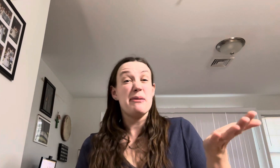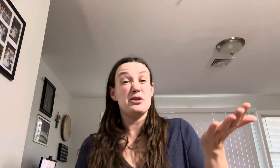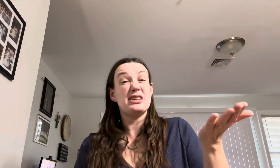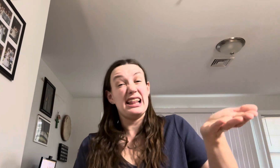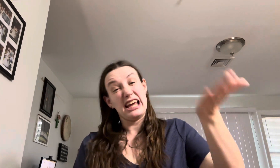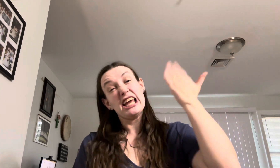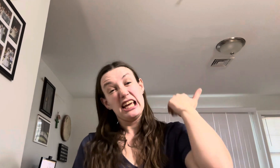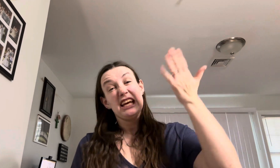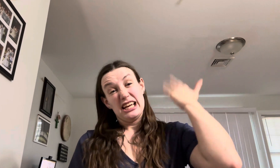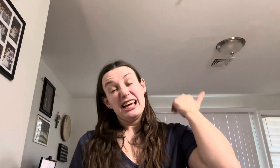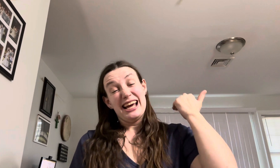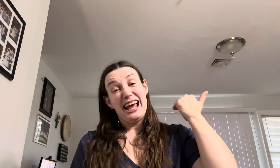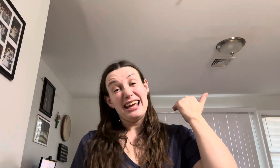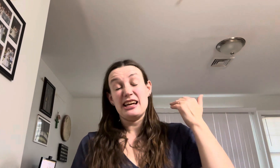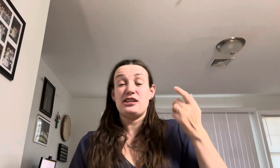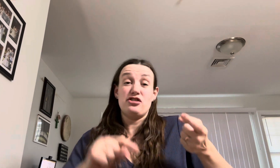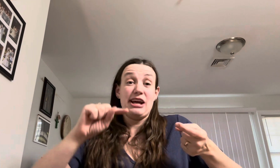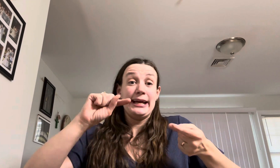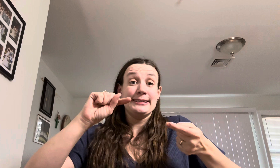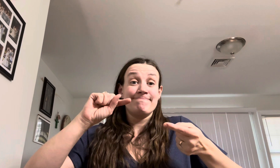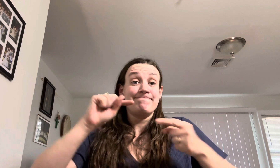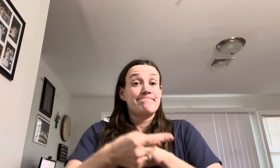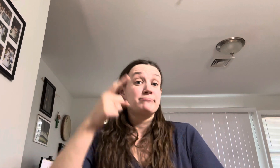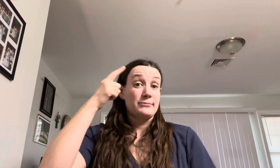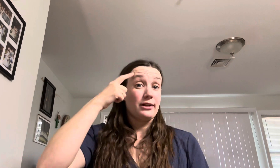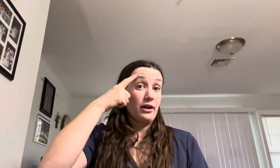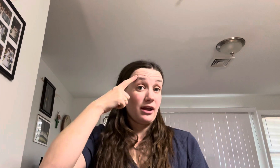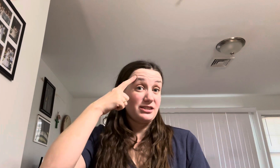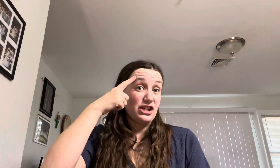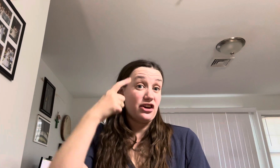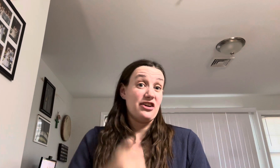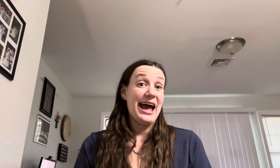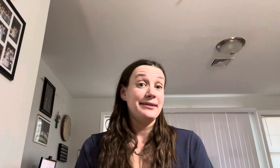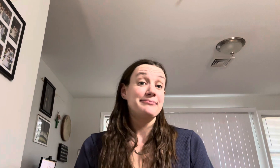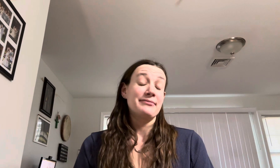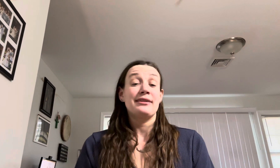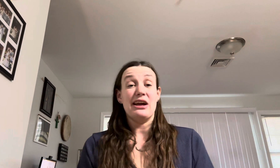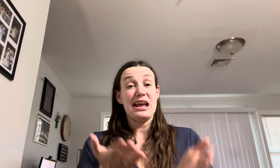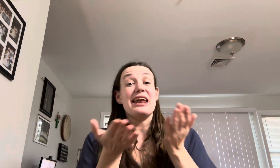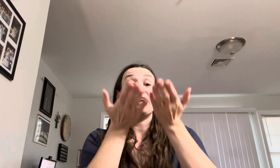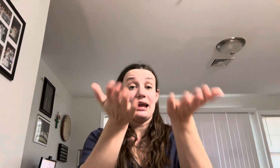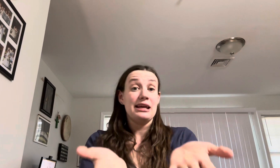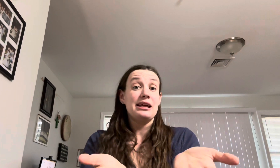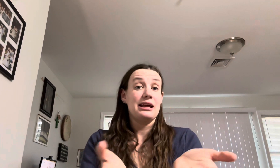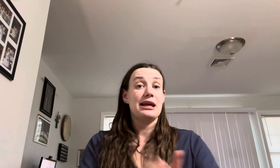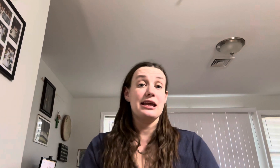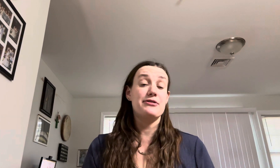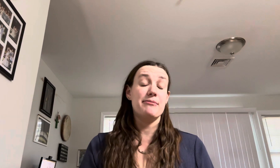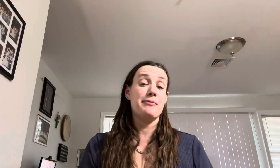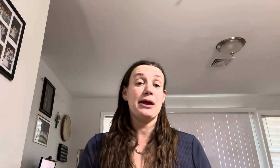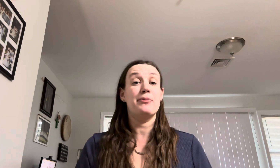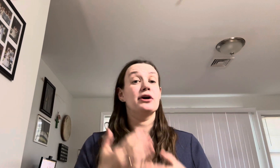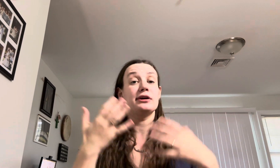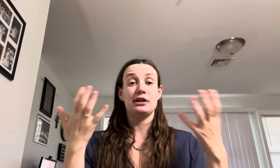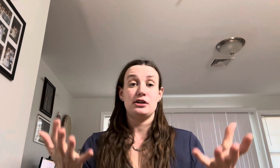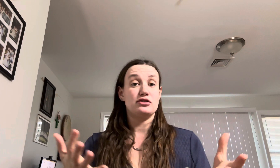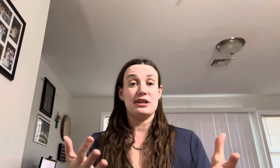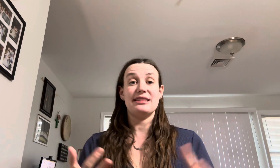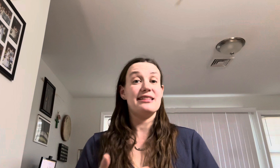you say like, yesterday, she hurt her head, right? And again, give them the paper so that then they